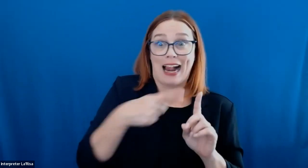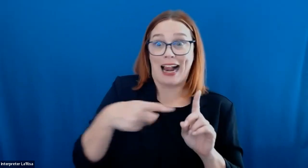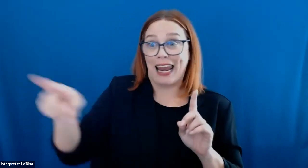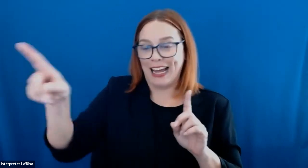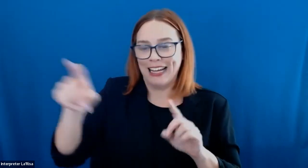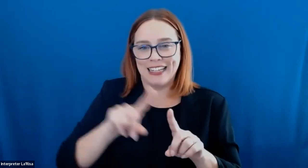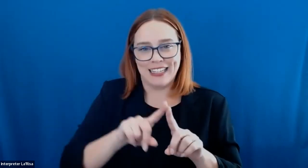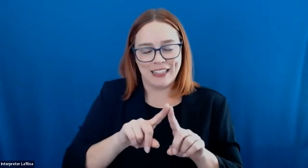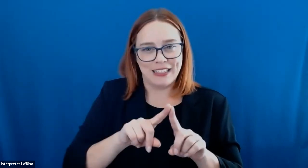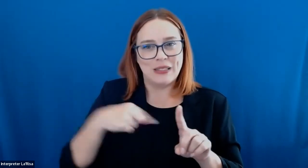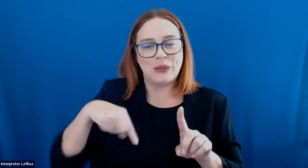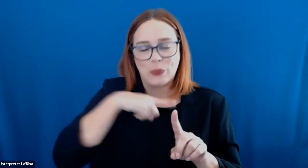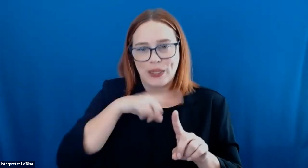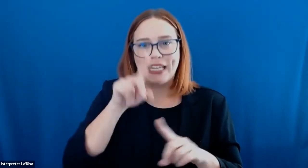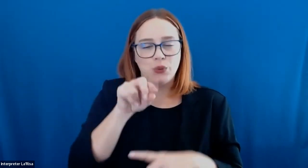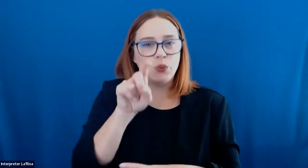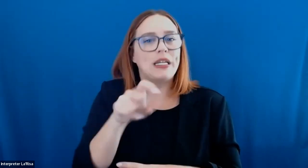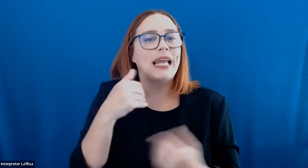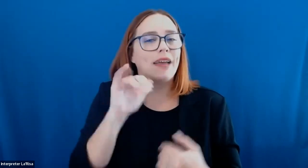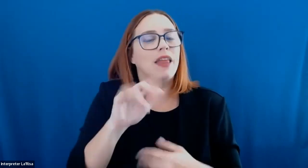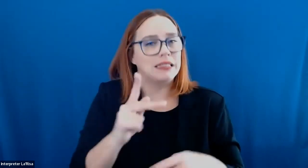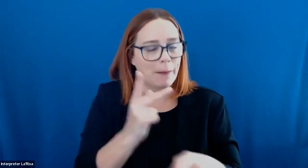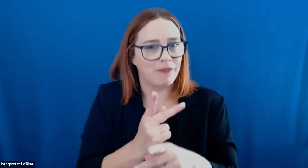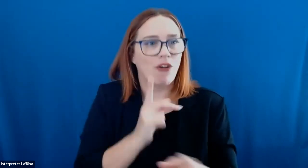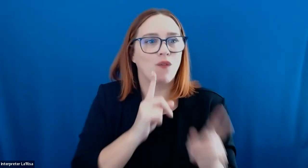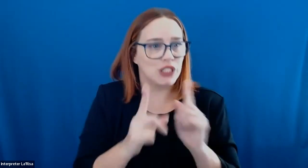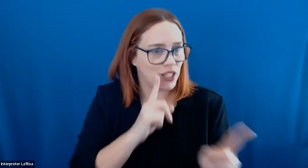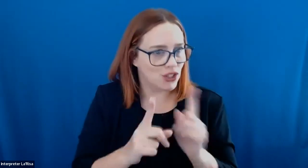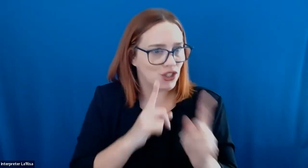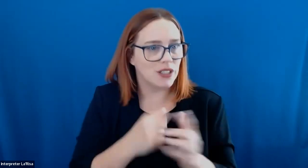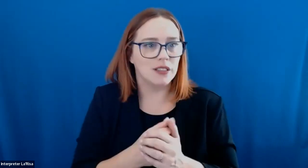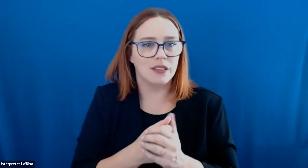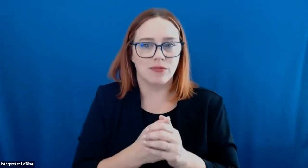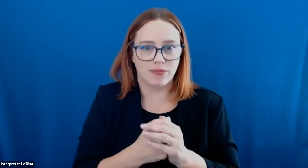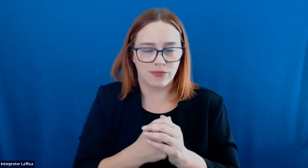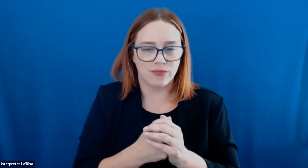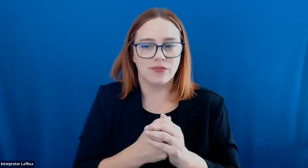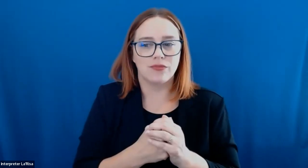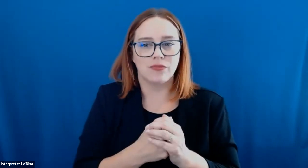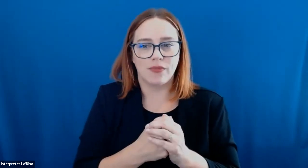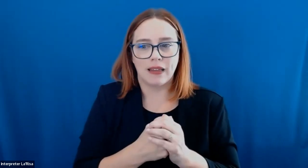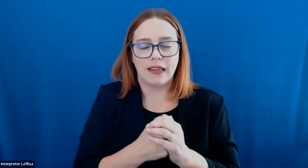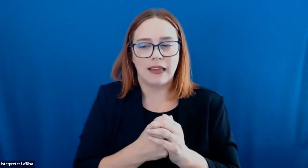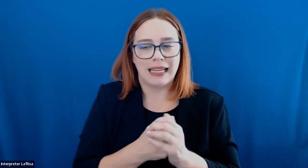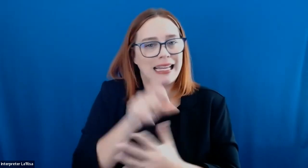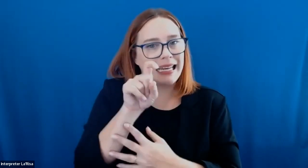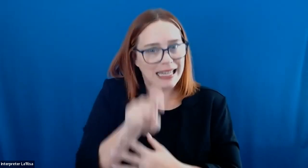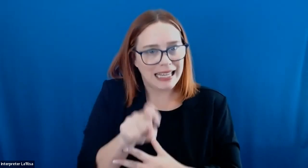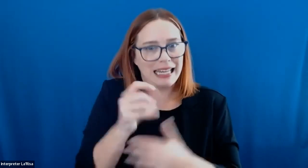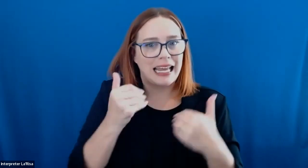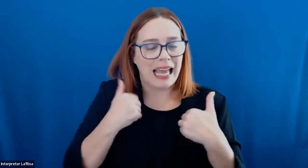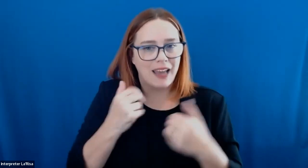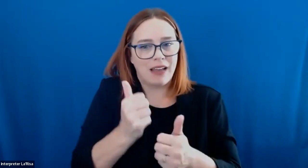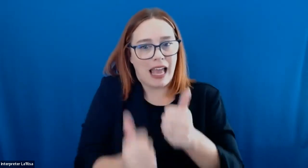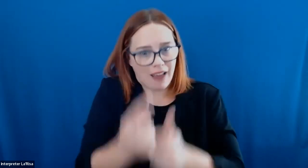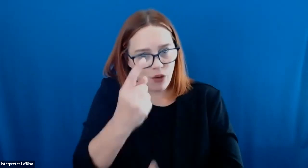we do need to have those conversations, and we do need to have everybody